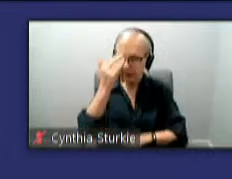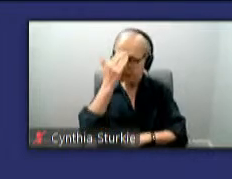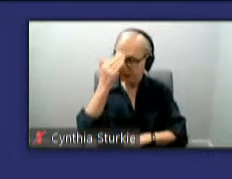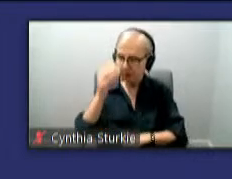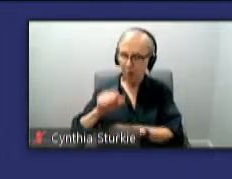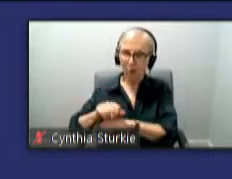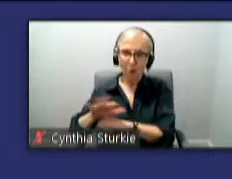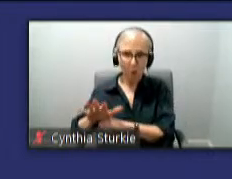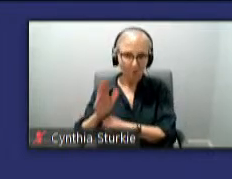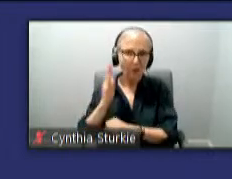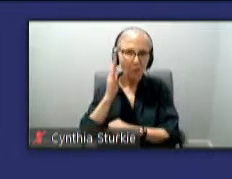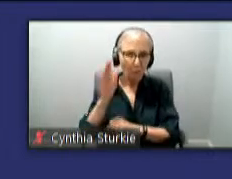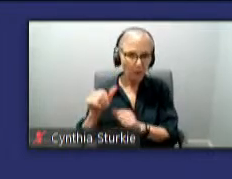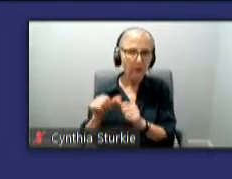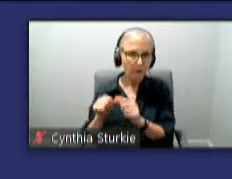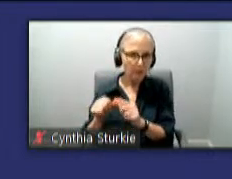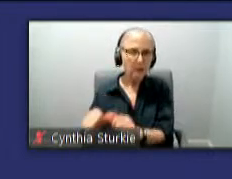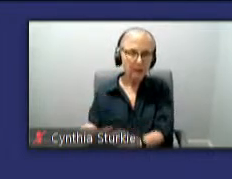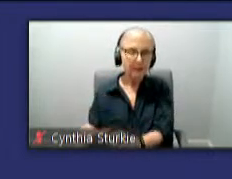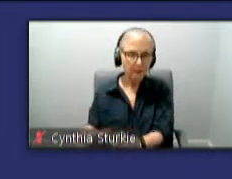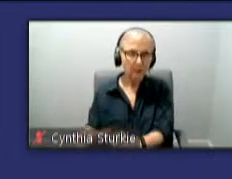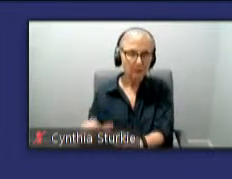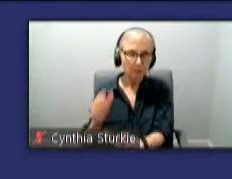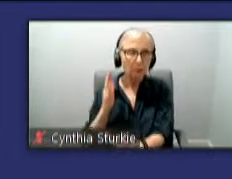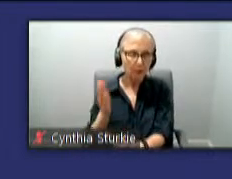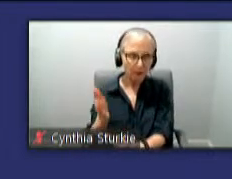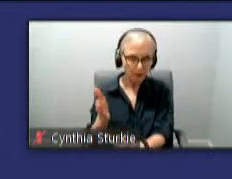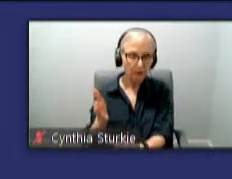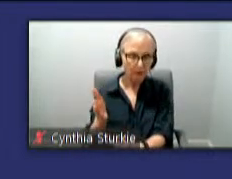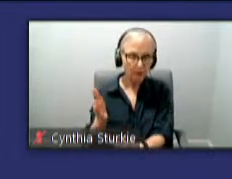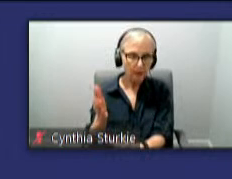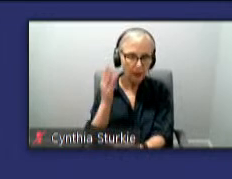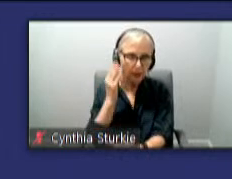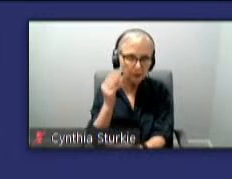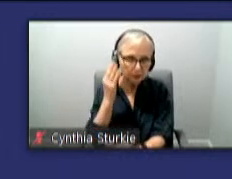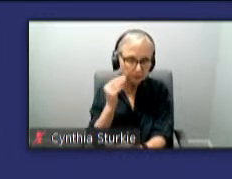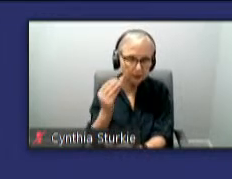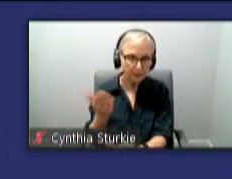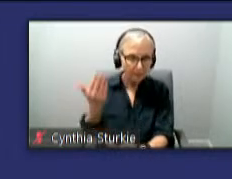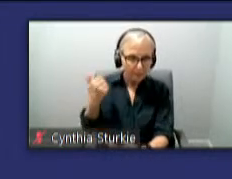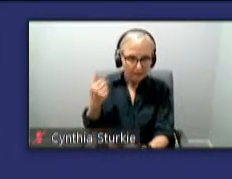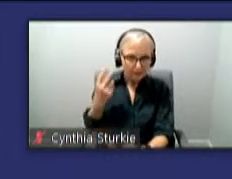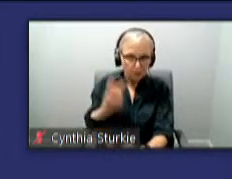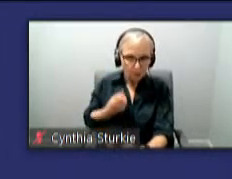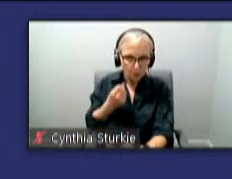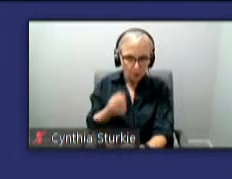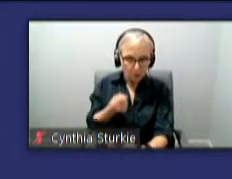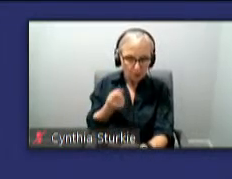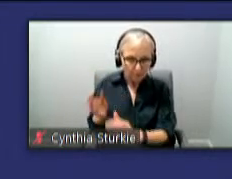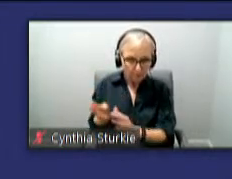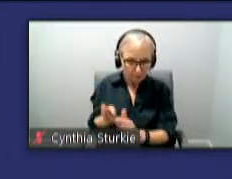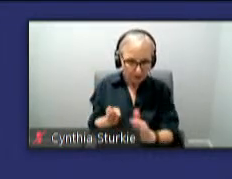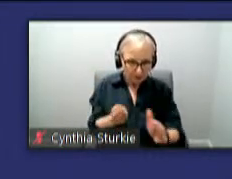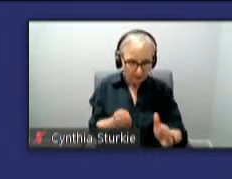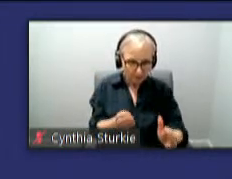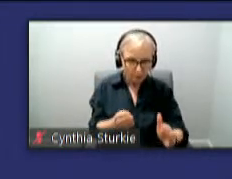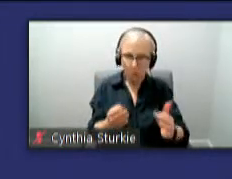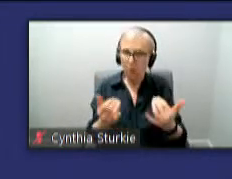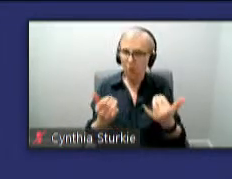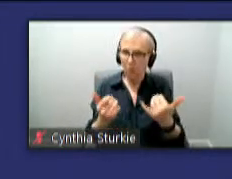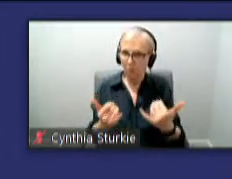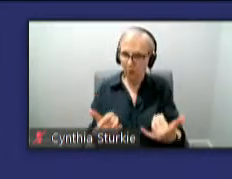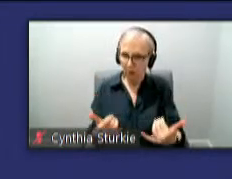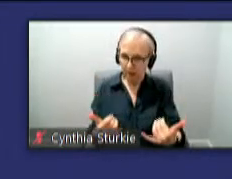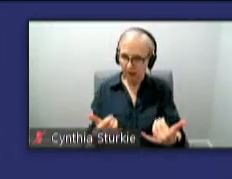the foreseeable future, and all of our experiences over the last 2 years have prepared us for where we are now,